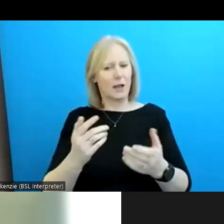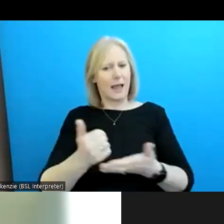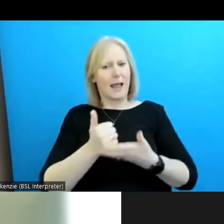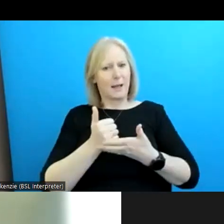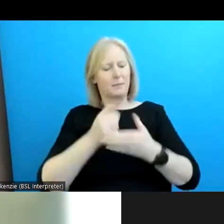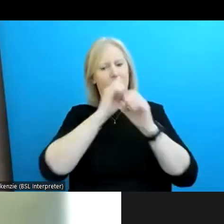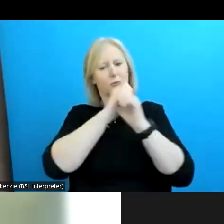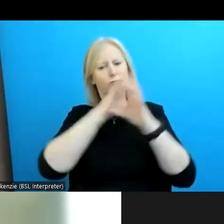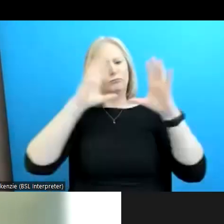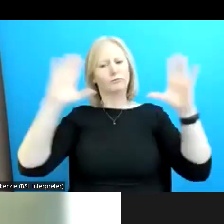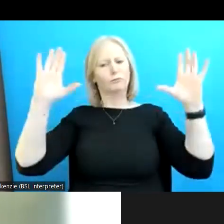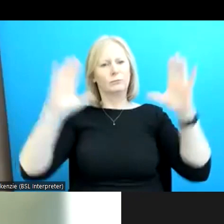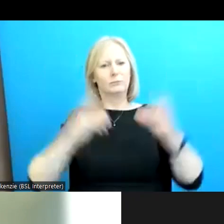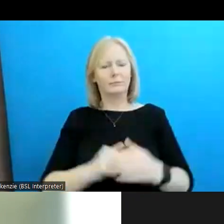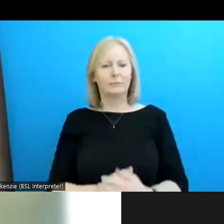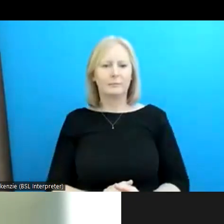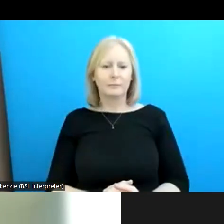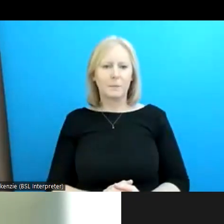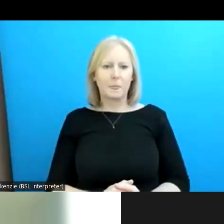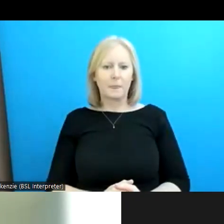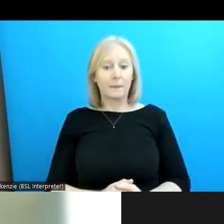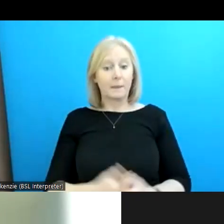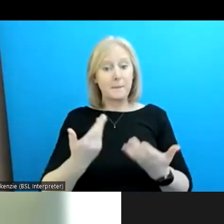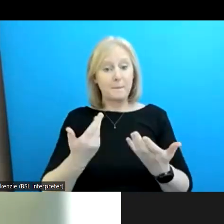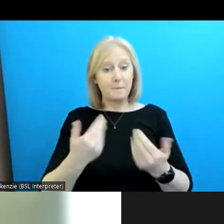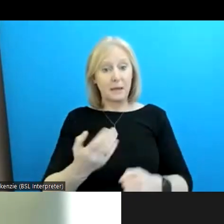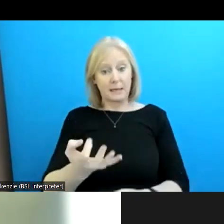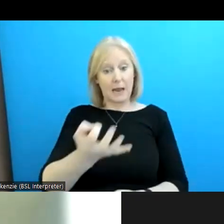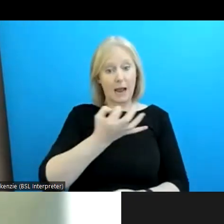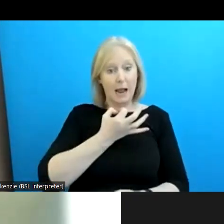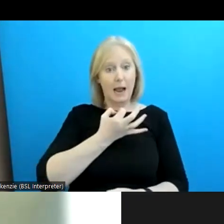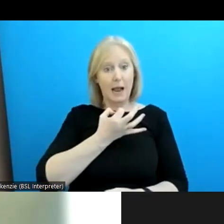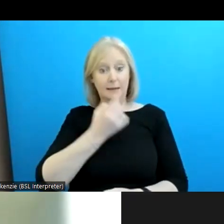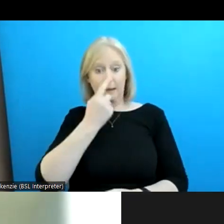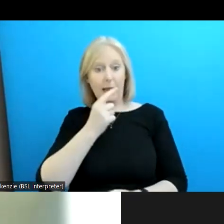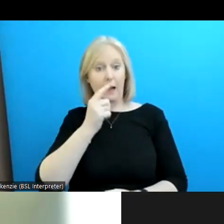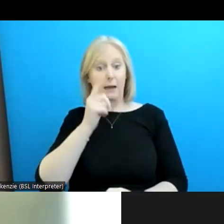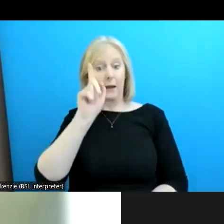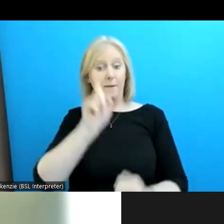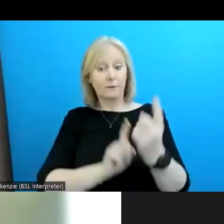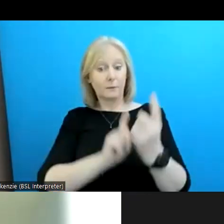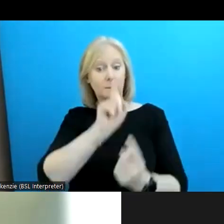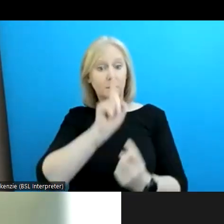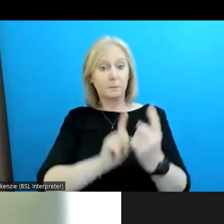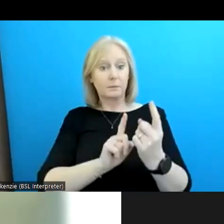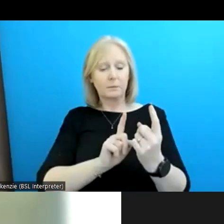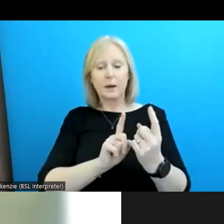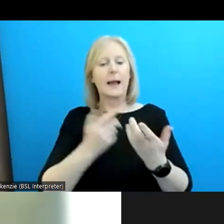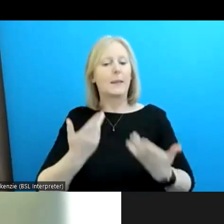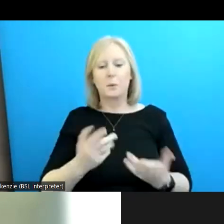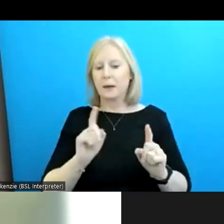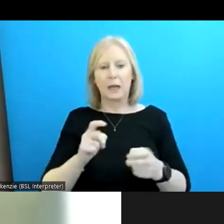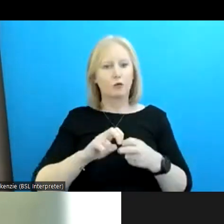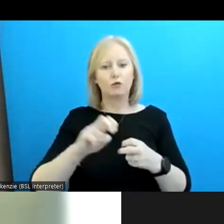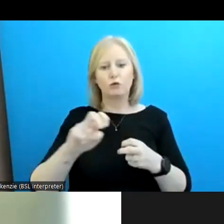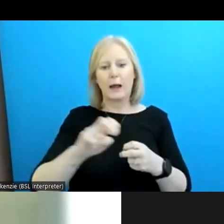more. A few times I've been asked to meet up in person, but right now I'm not able to travel due to